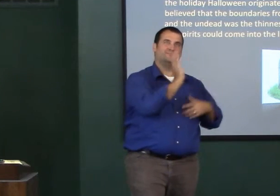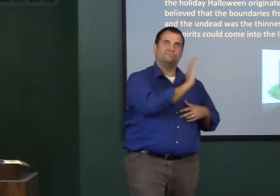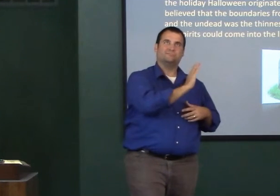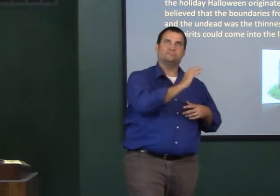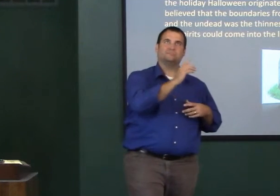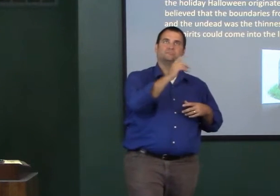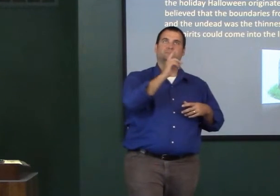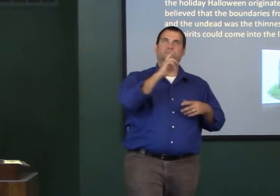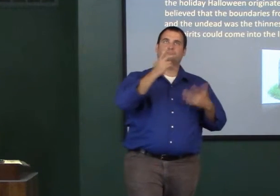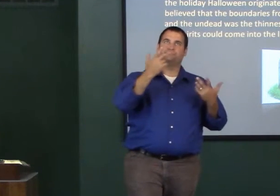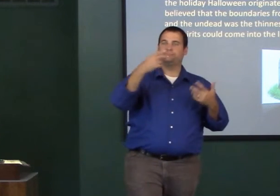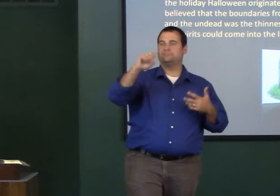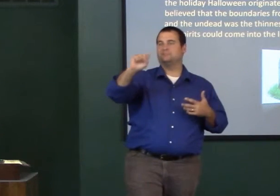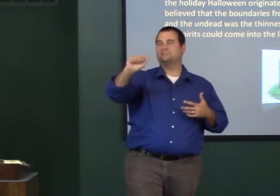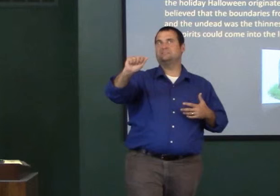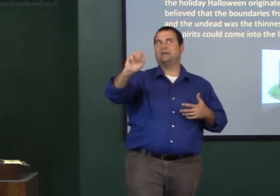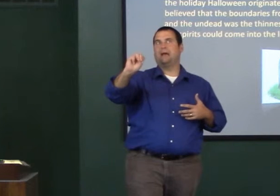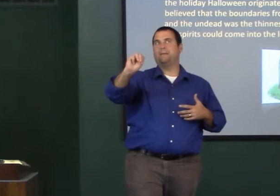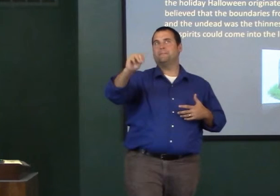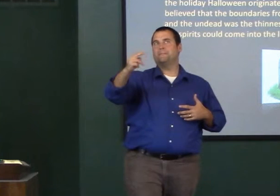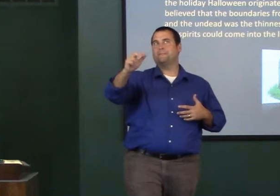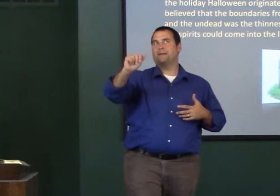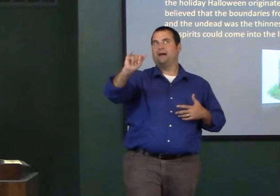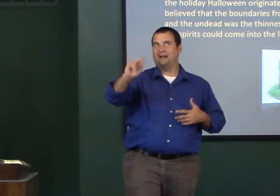know, the Celtics is that group,